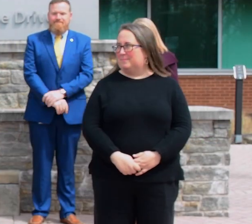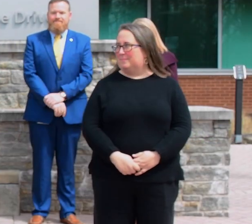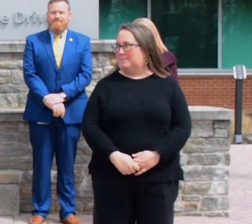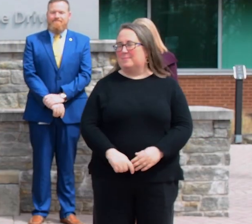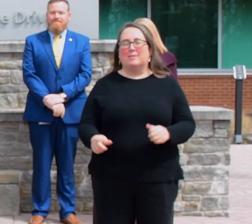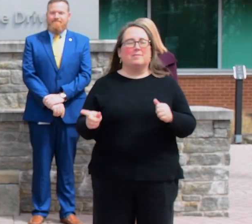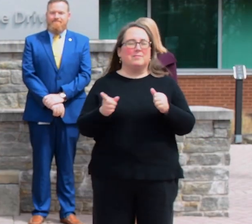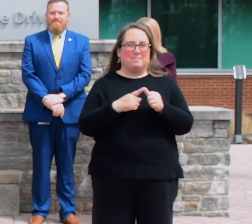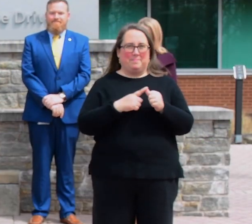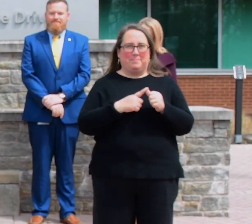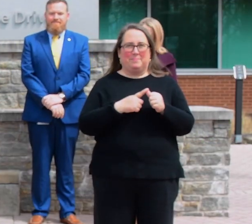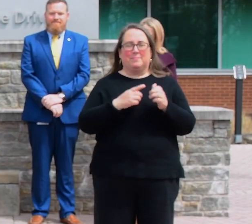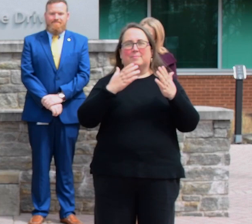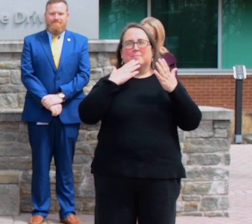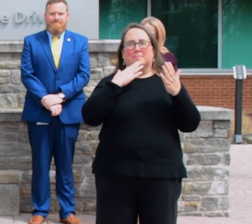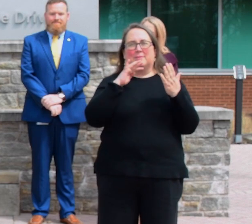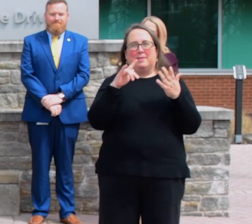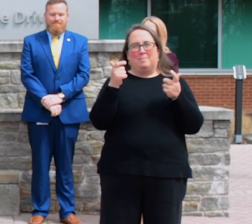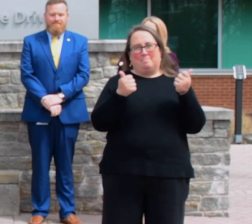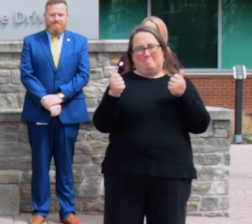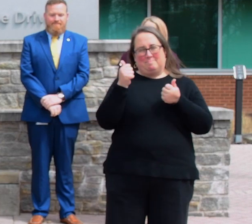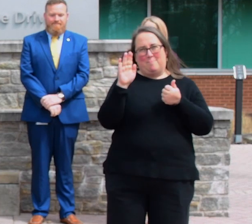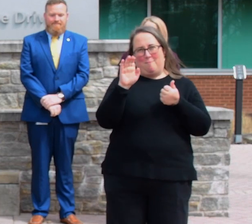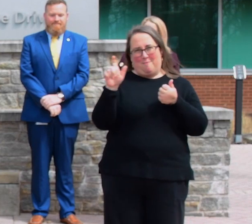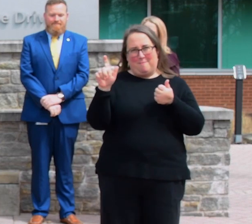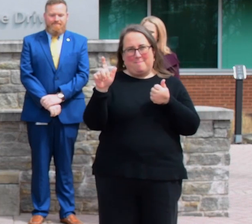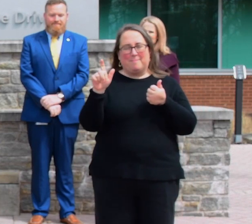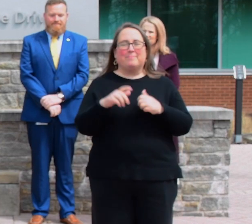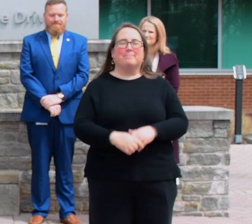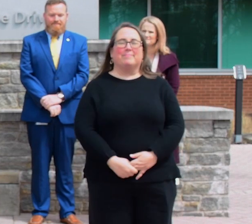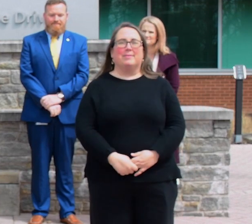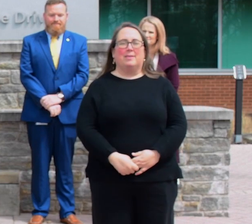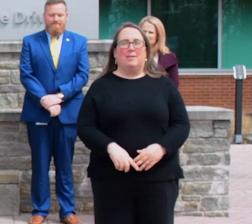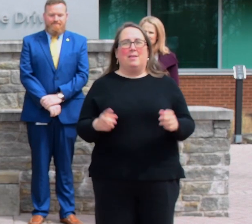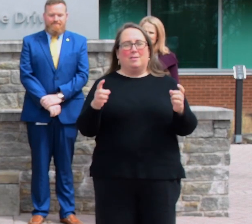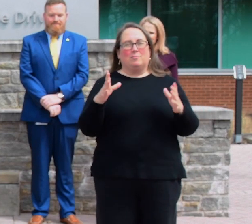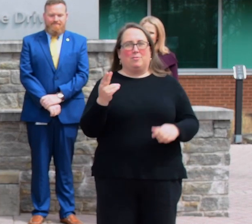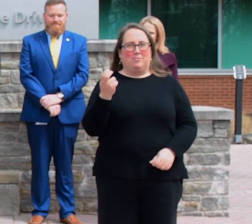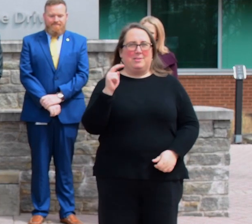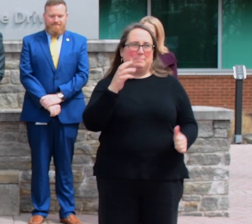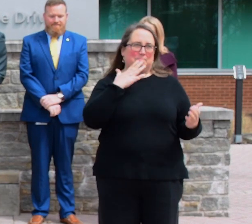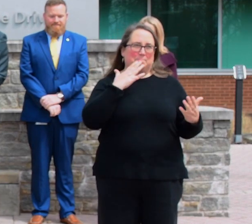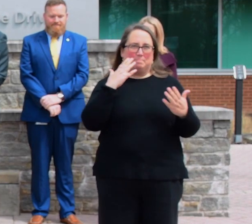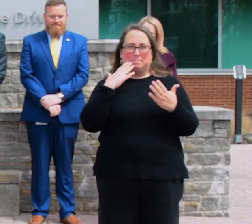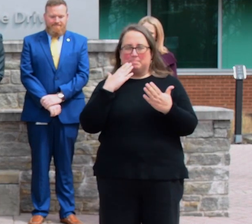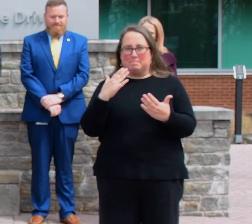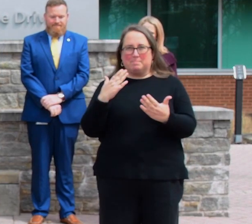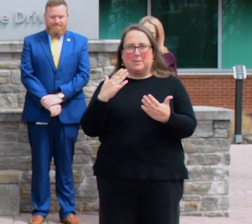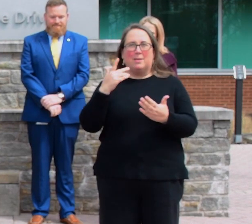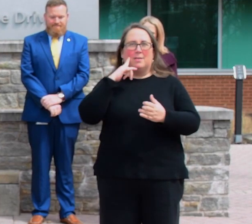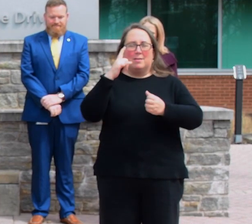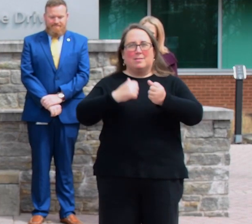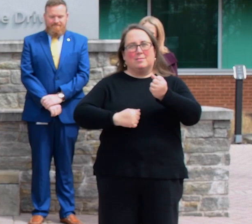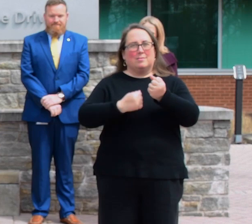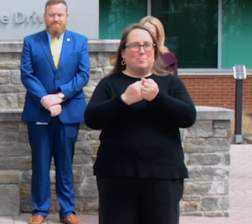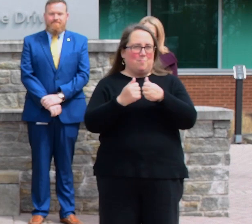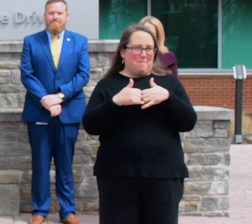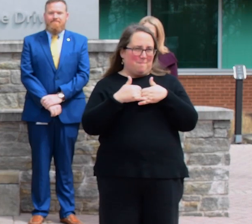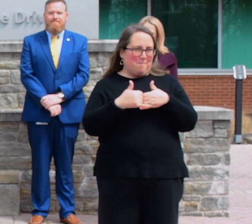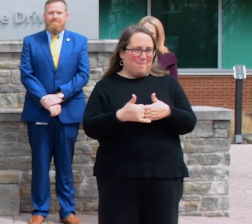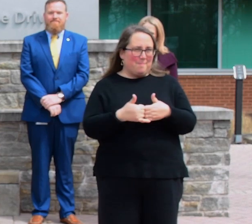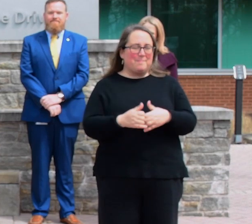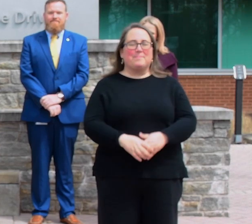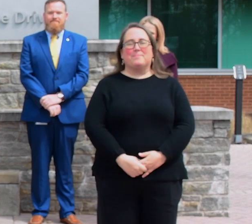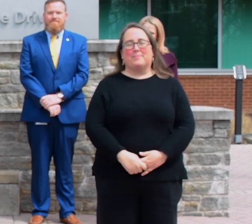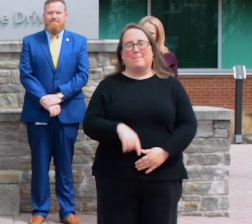First, I want to thank County Executive Ball and Director Hinson for their support of the award